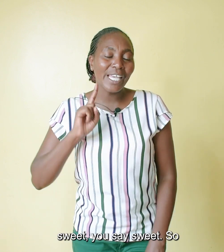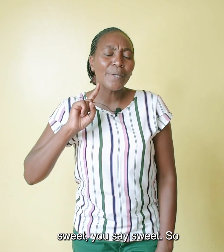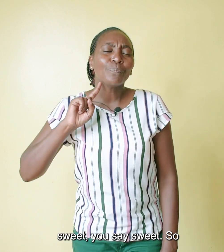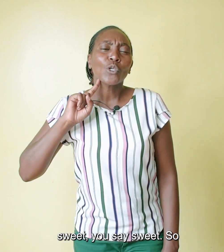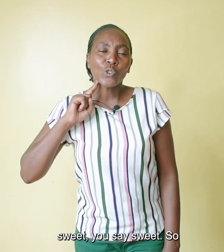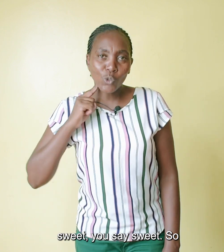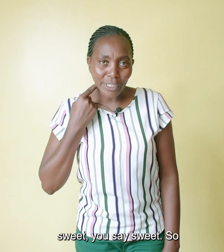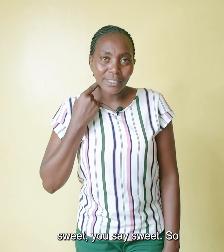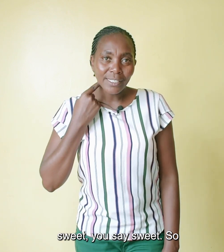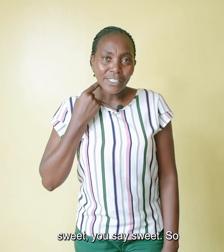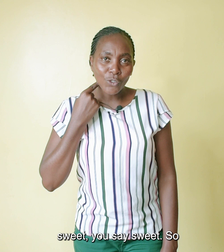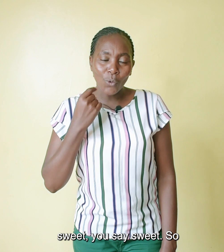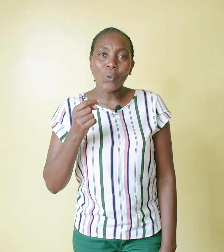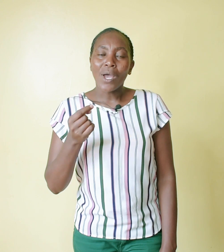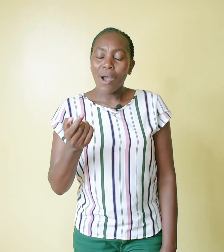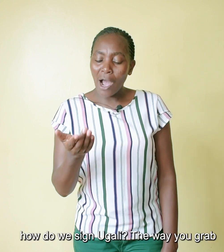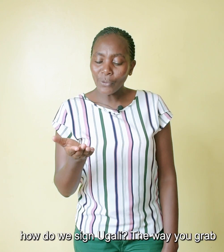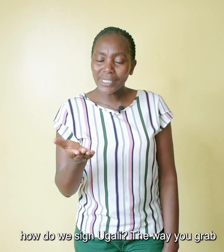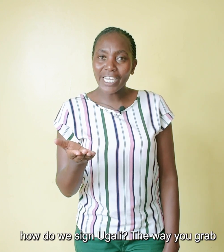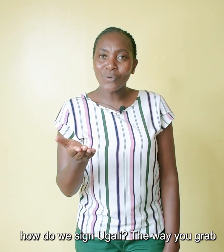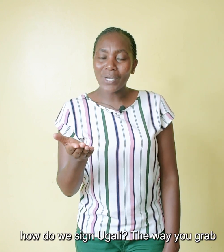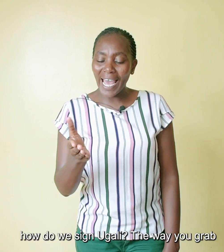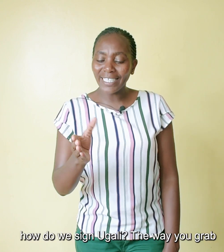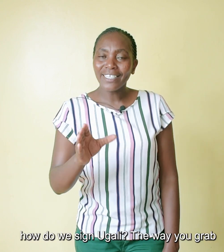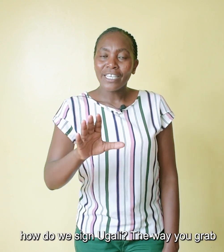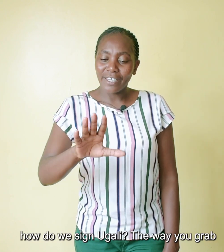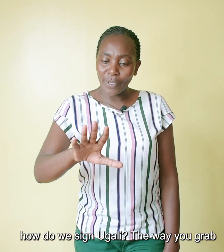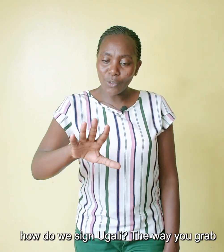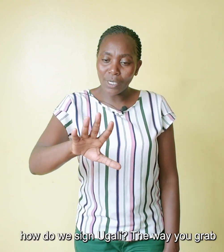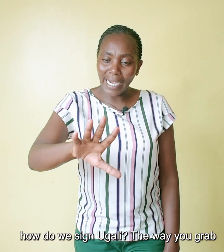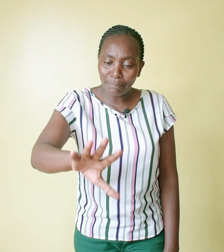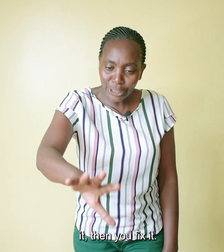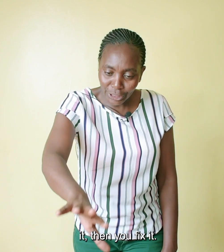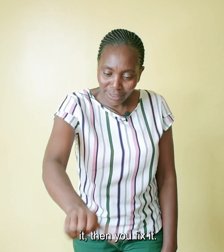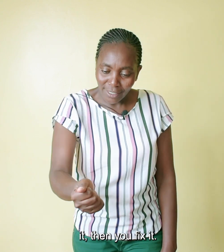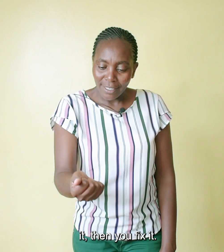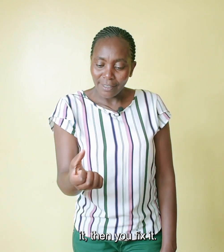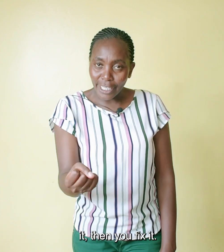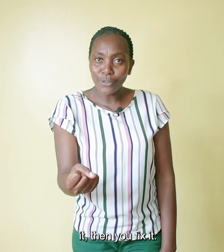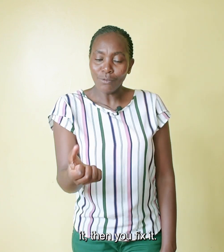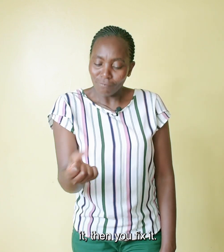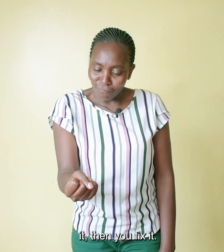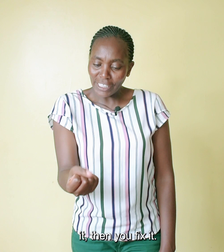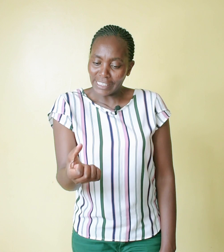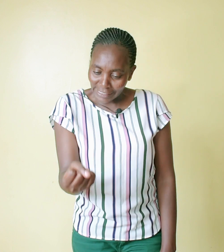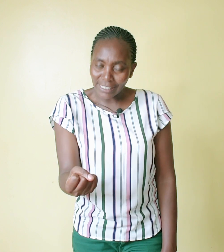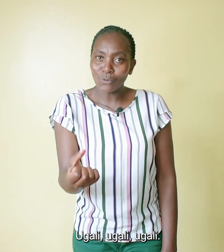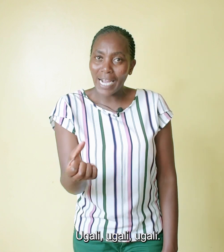say sweet. So, how do we sign ugali? The way you grab it, then you fix it.